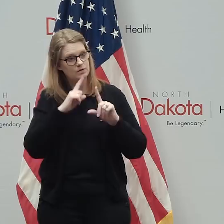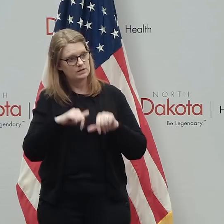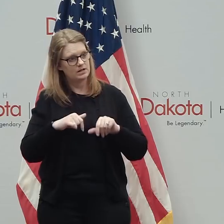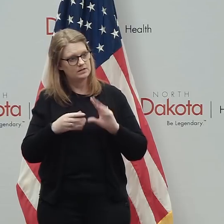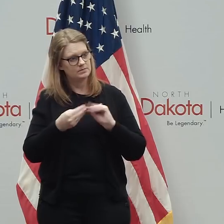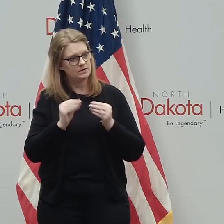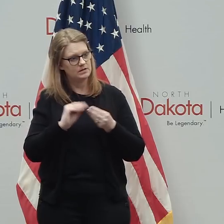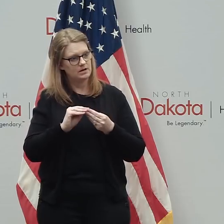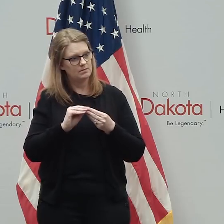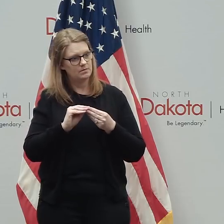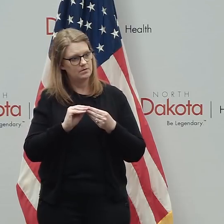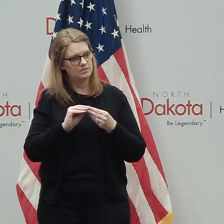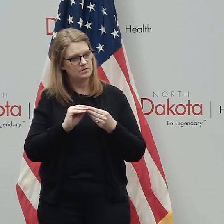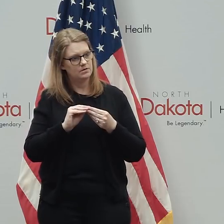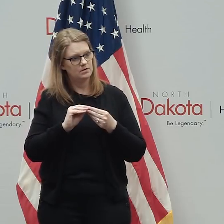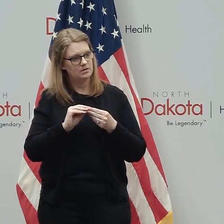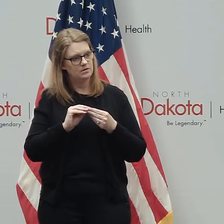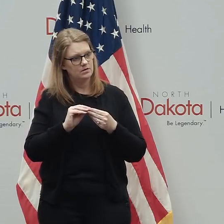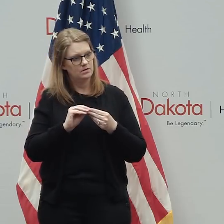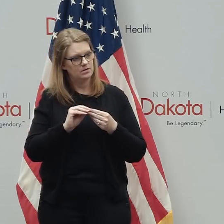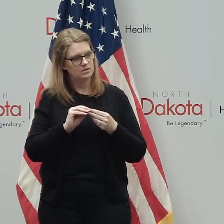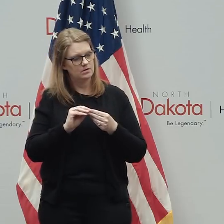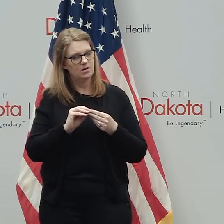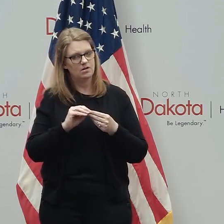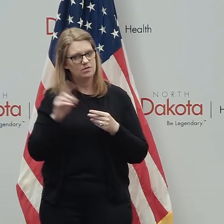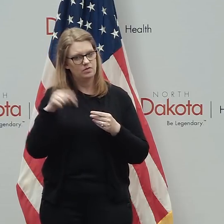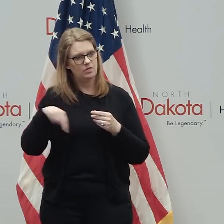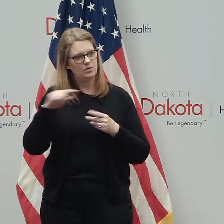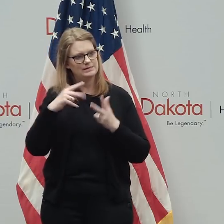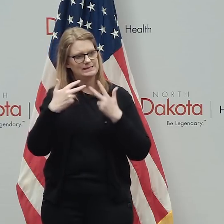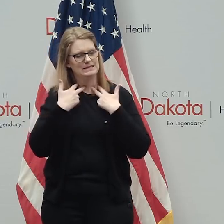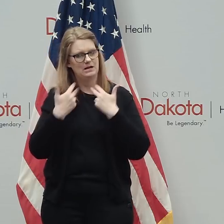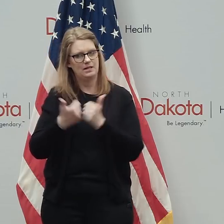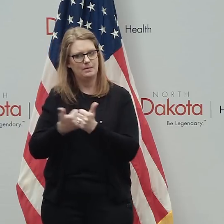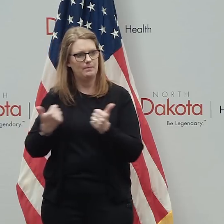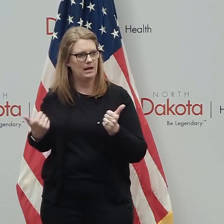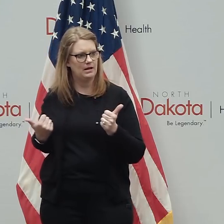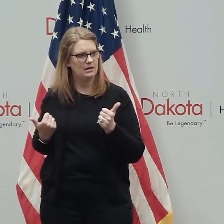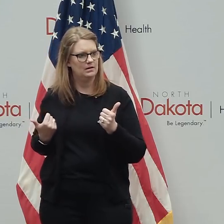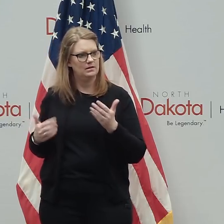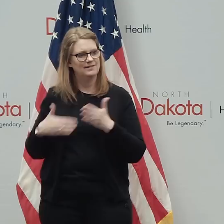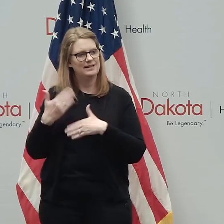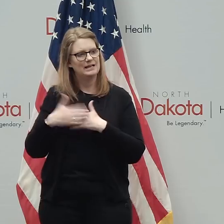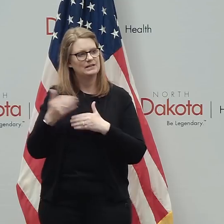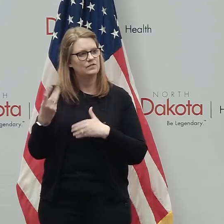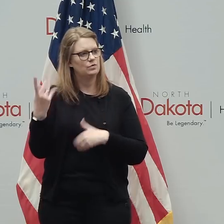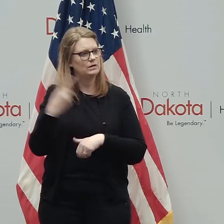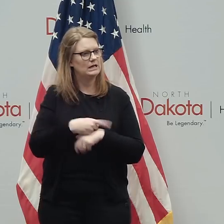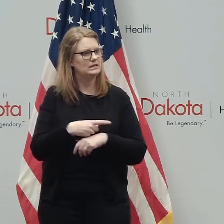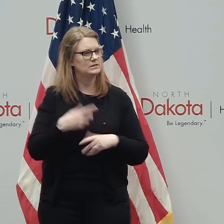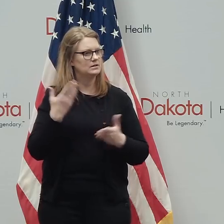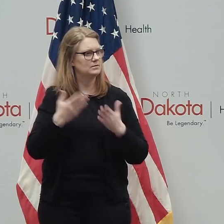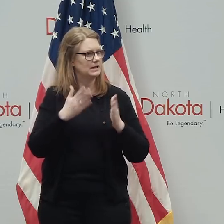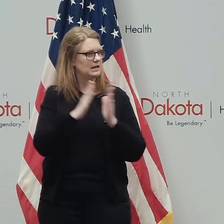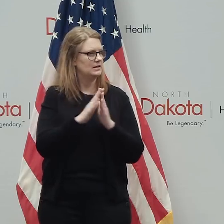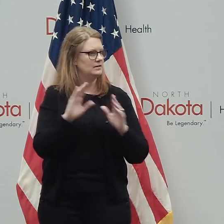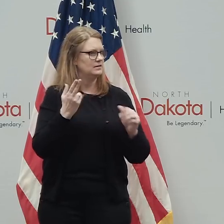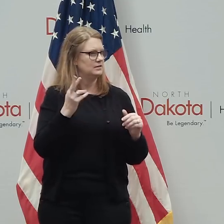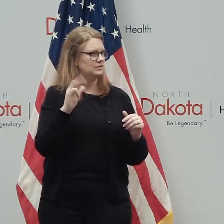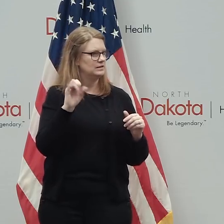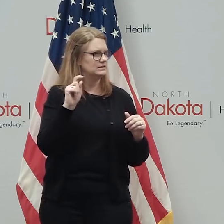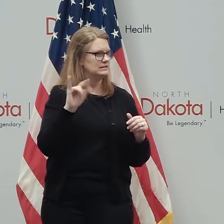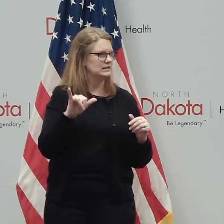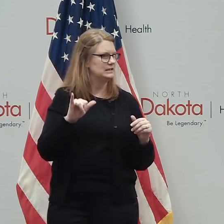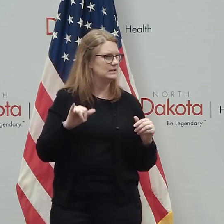maybe yesterday or today, or are those caught up in this backlog and we might expect them within the next few days? I might have to ask Christy on that